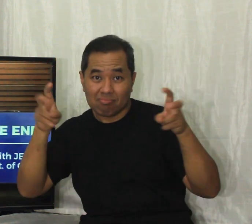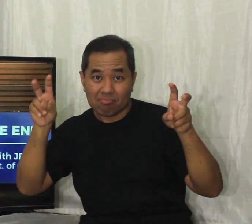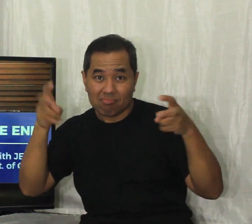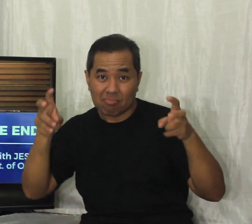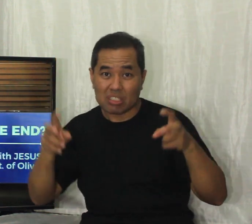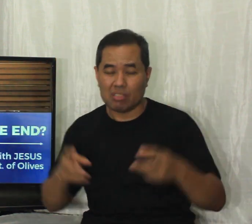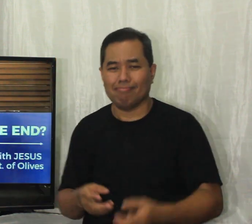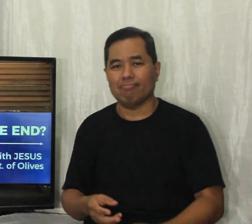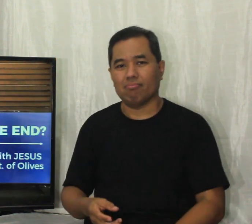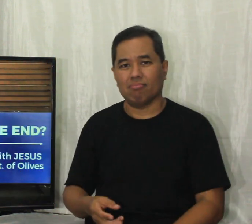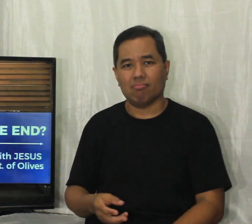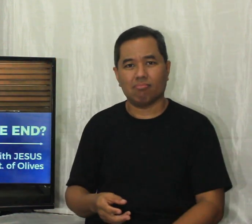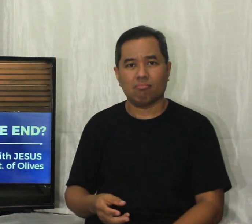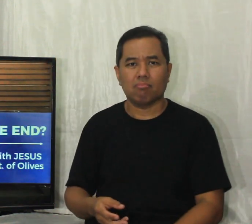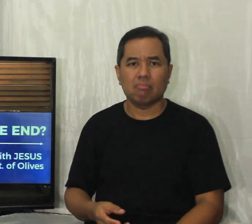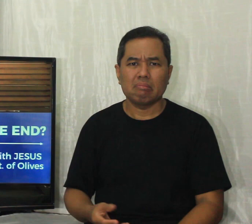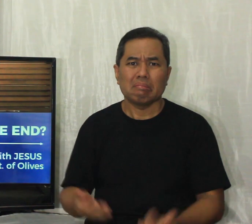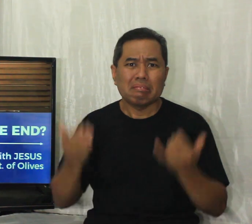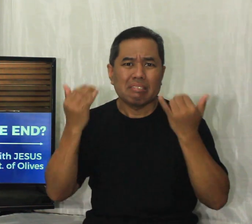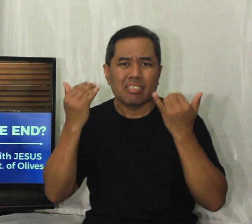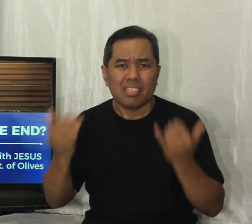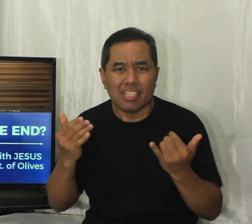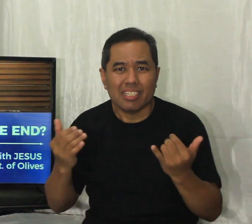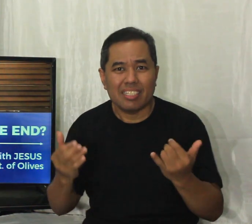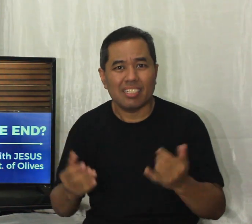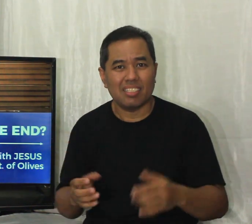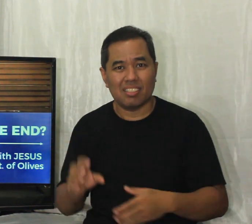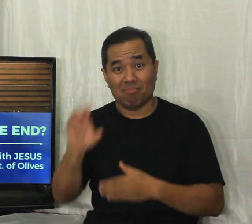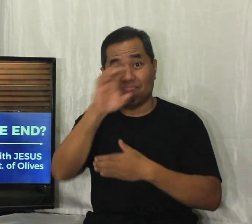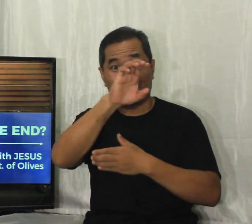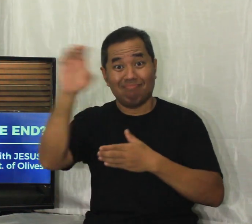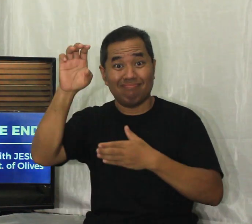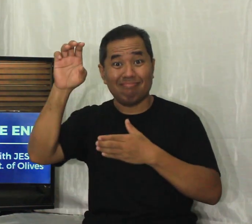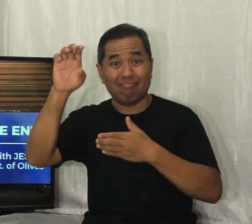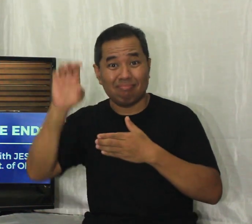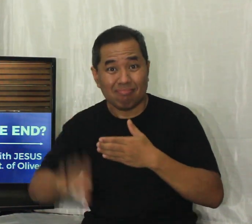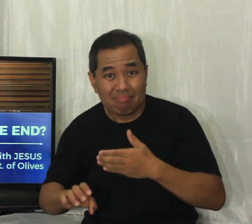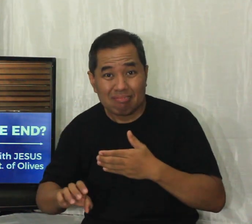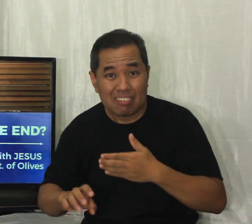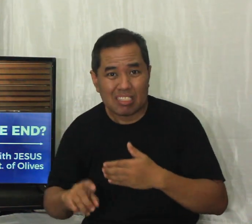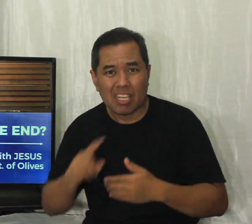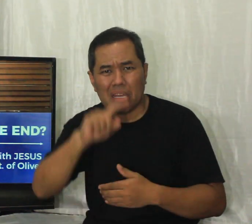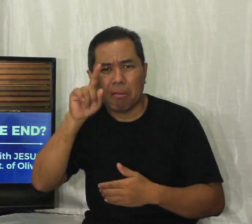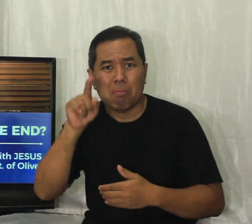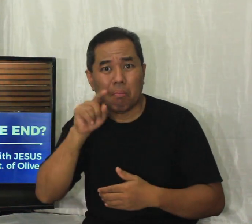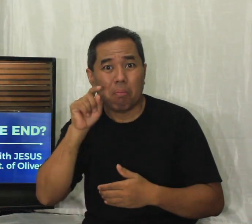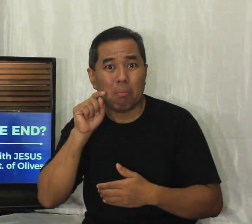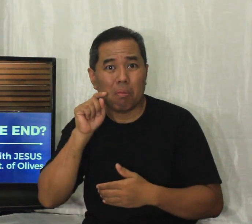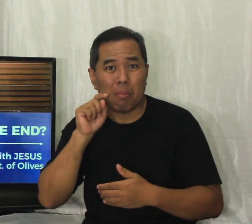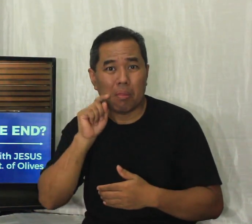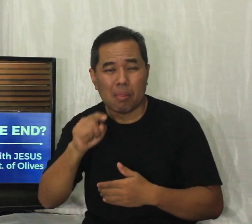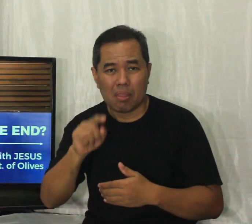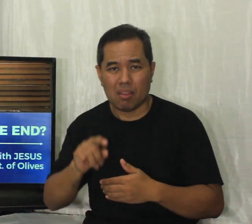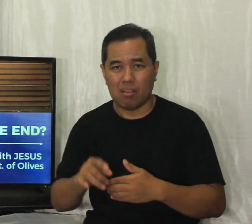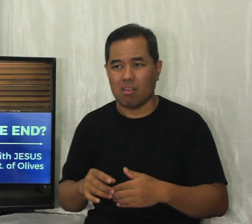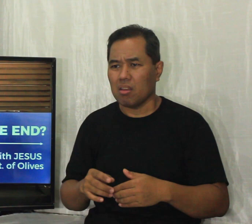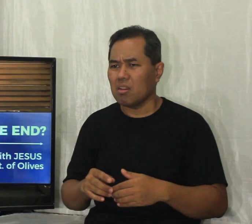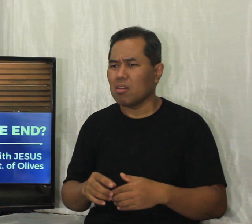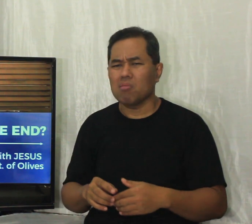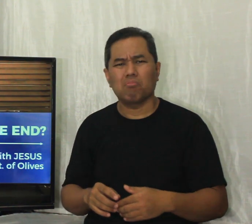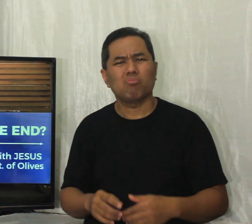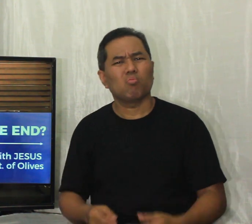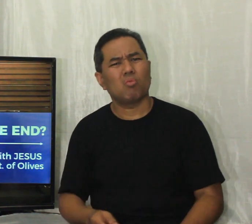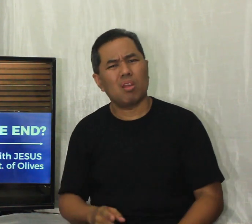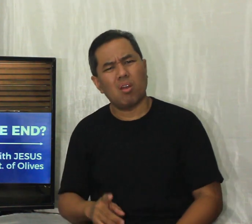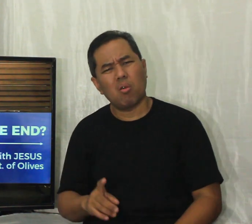is This the End? A Discussion with Jesus While on the Mount of Olives. You know, one